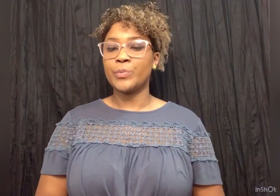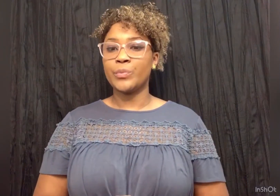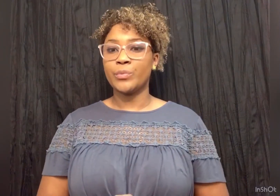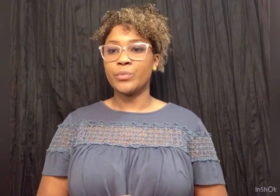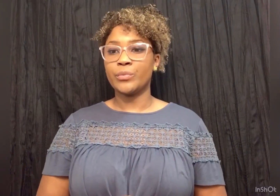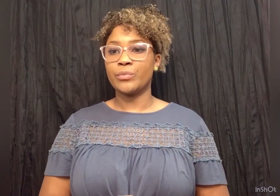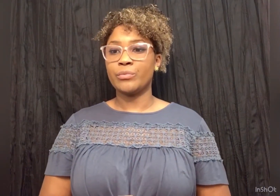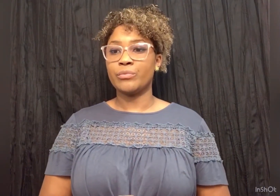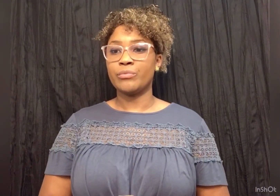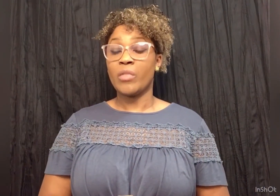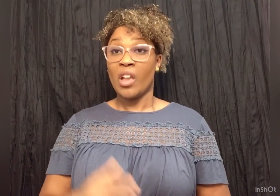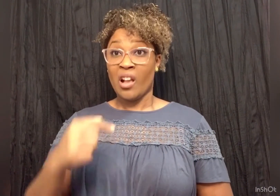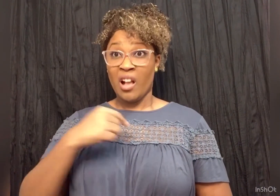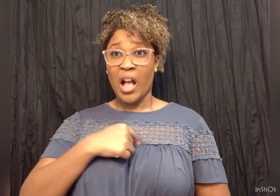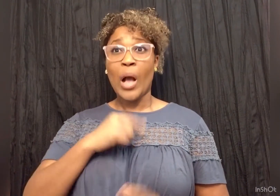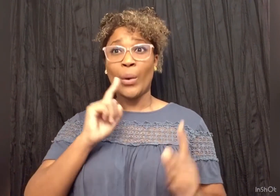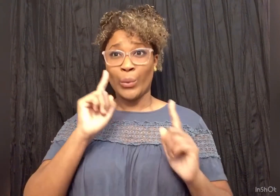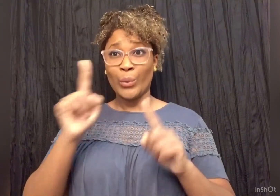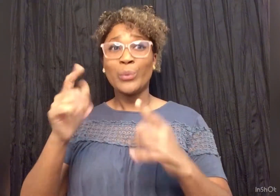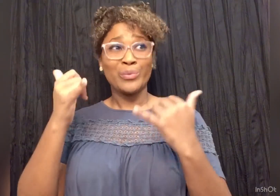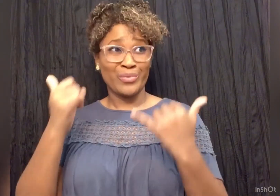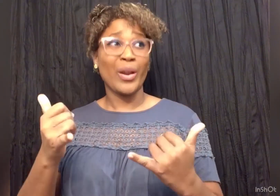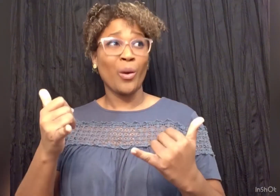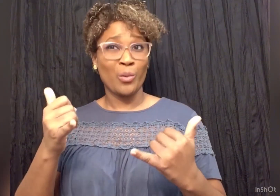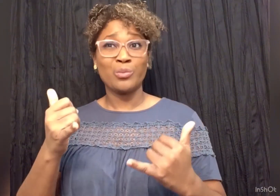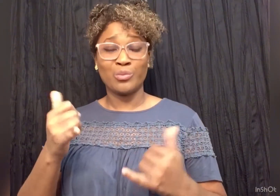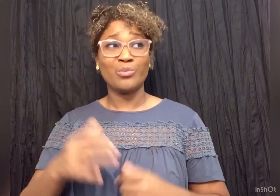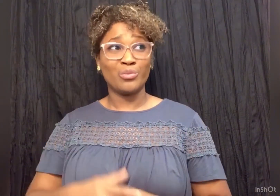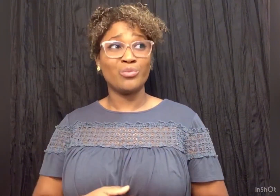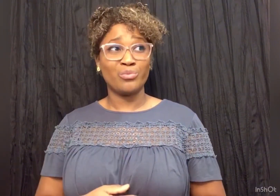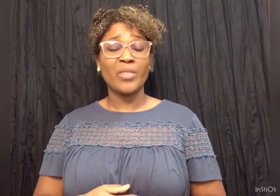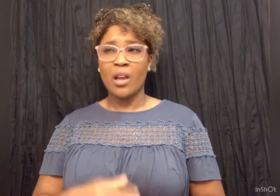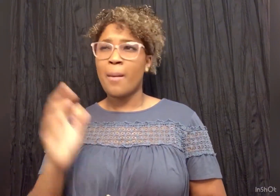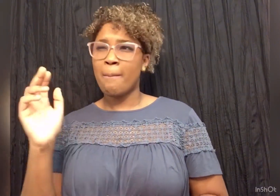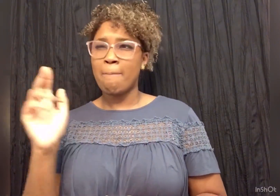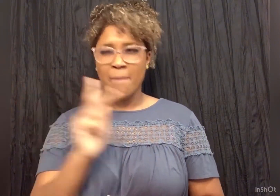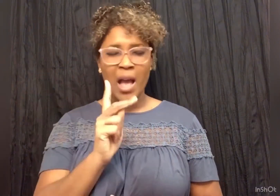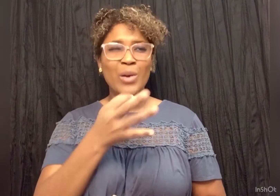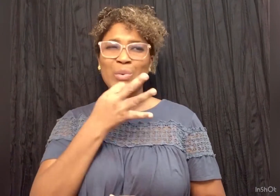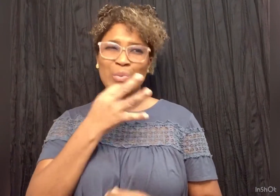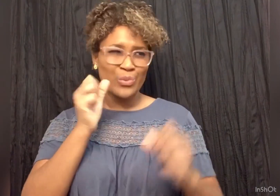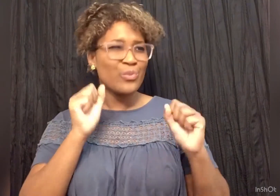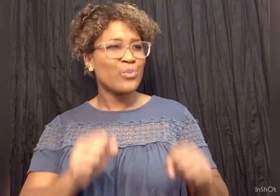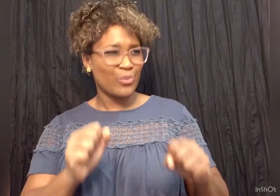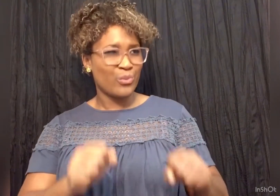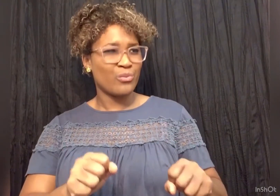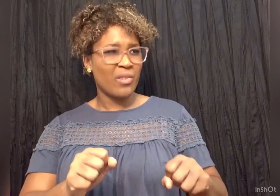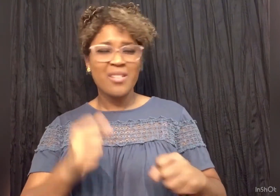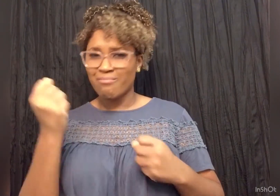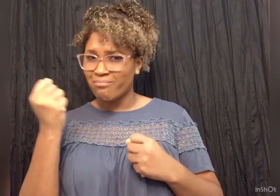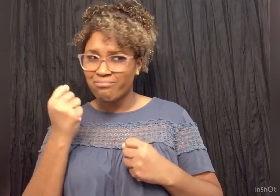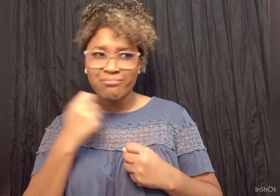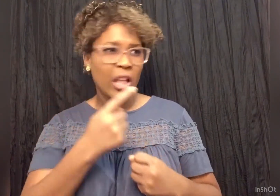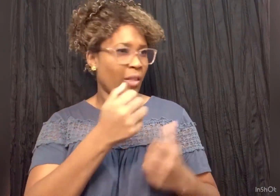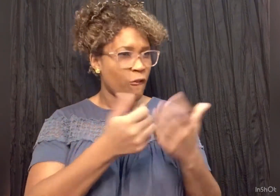"I'm going right now," he said. "I'll return as soon as possible. I'll tell you everything. Wait for me."